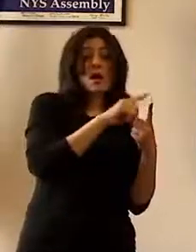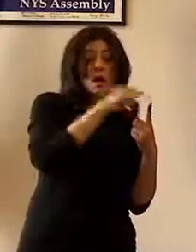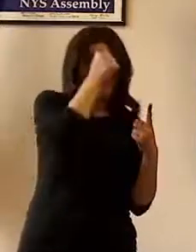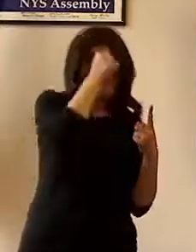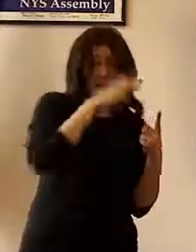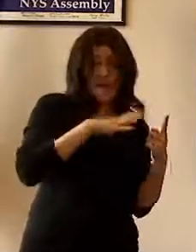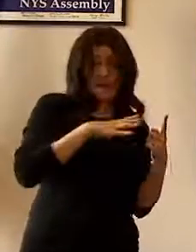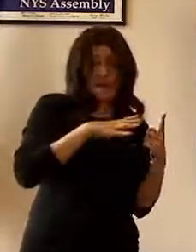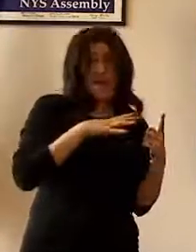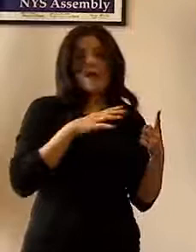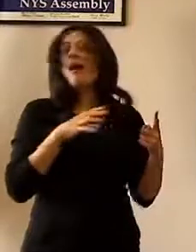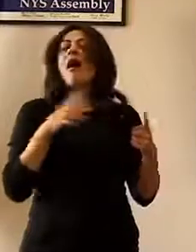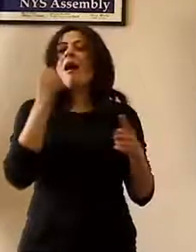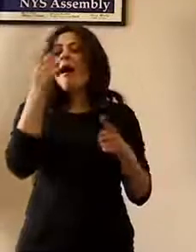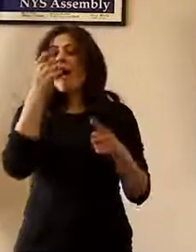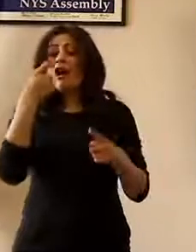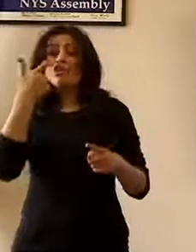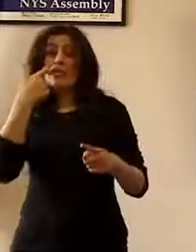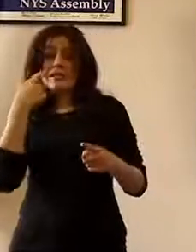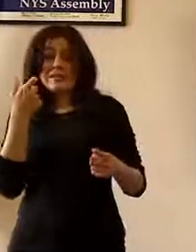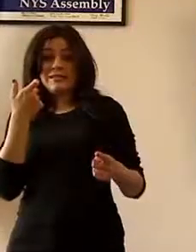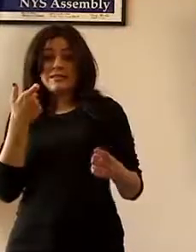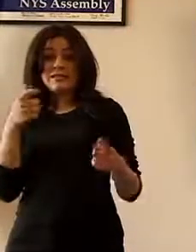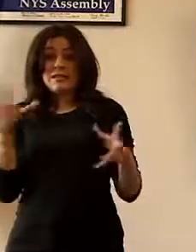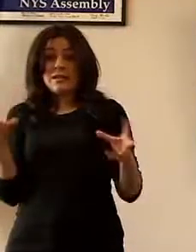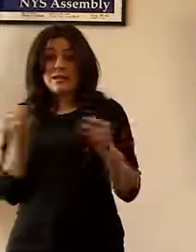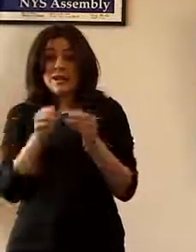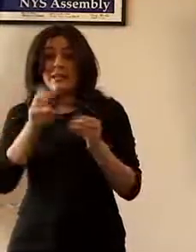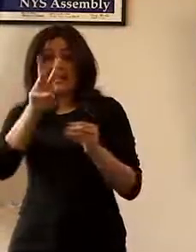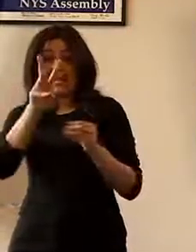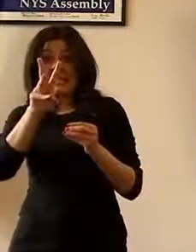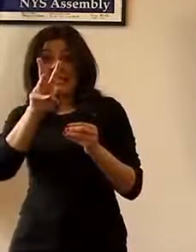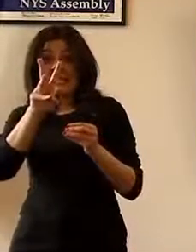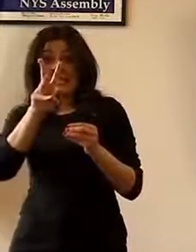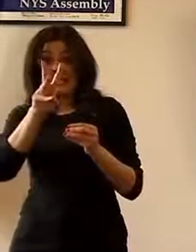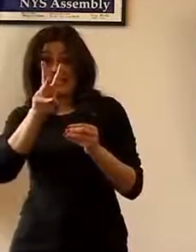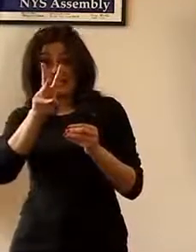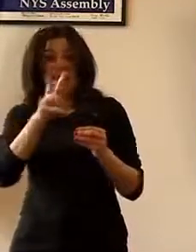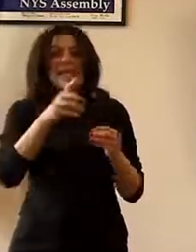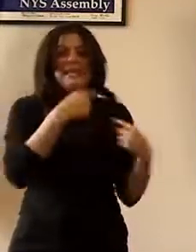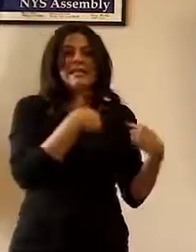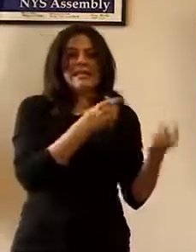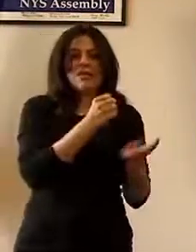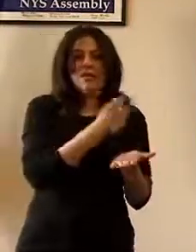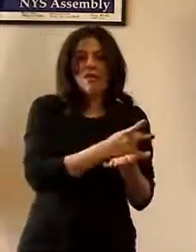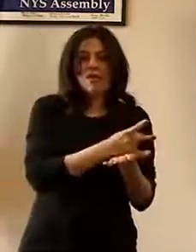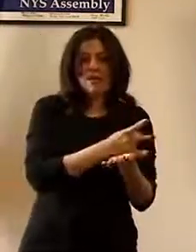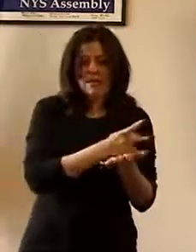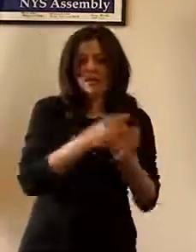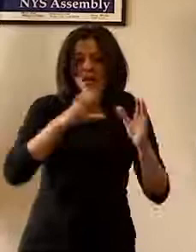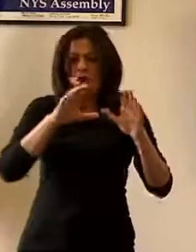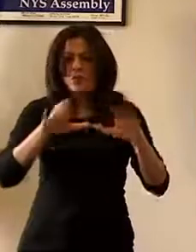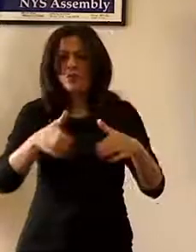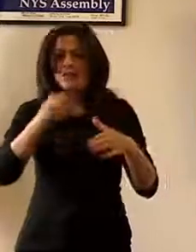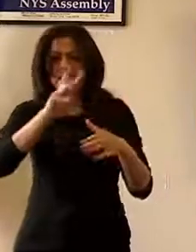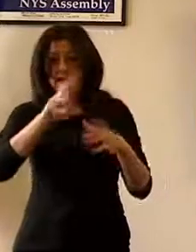but all 6 cases identified post-authorization by the FDA were